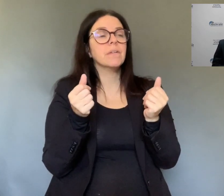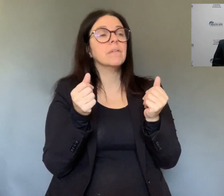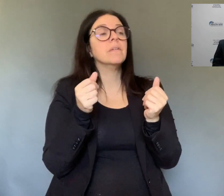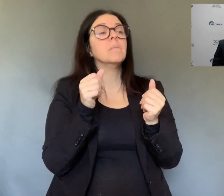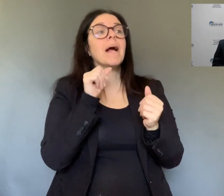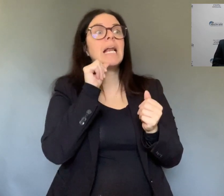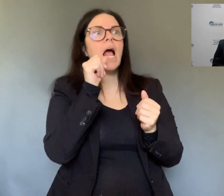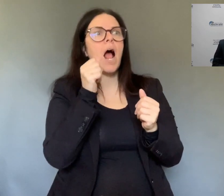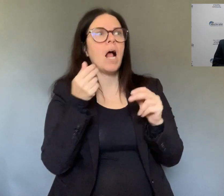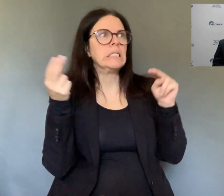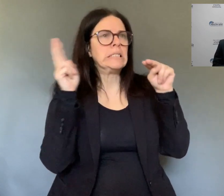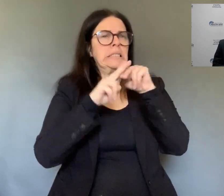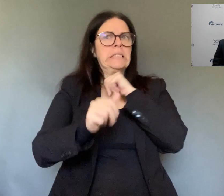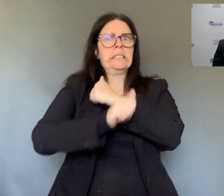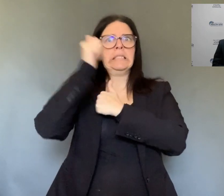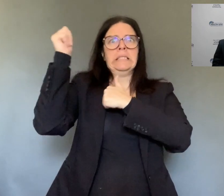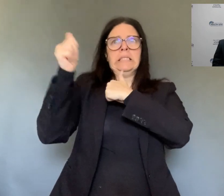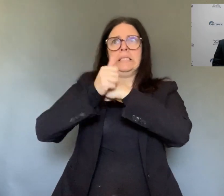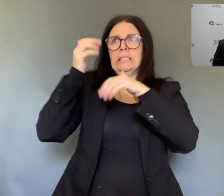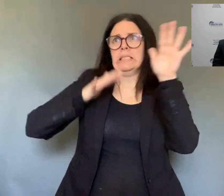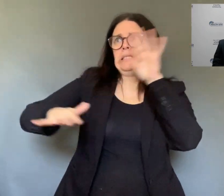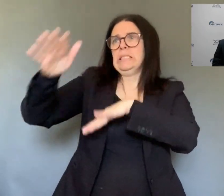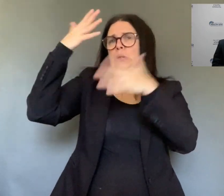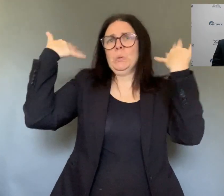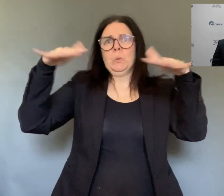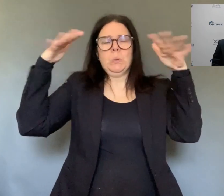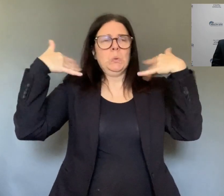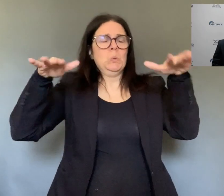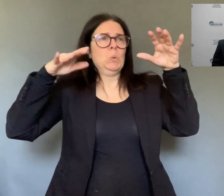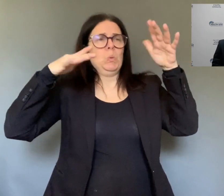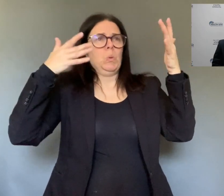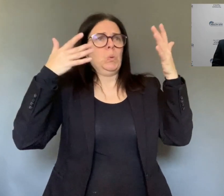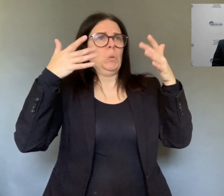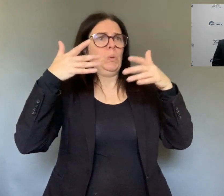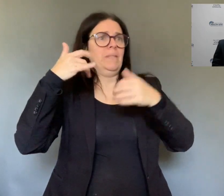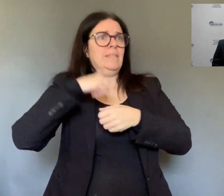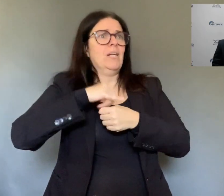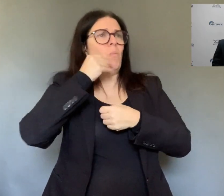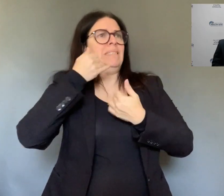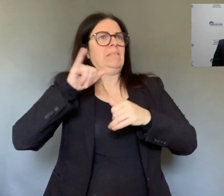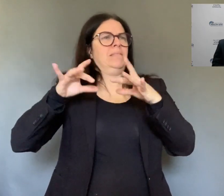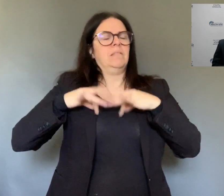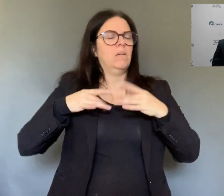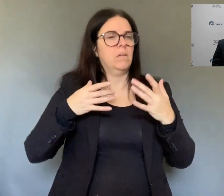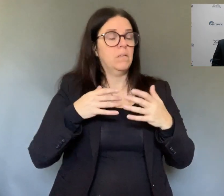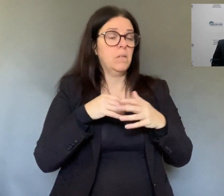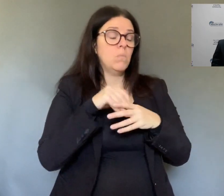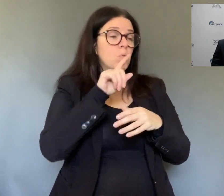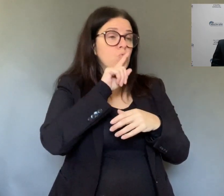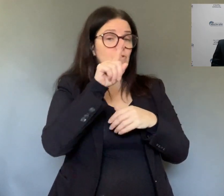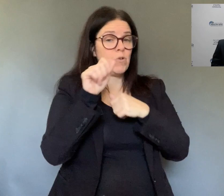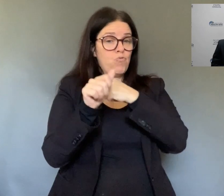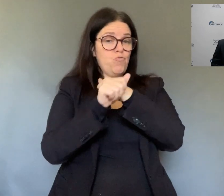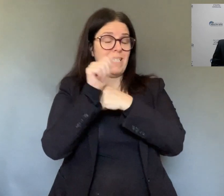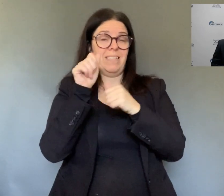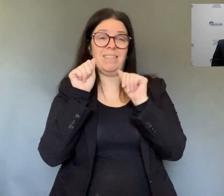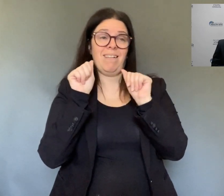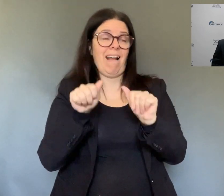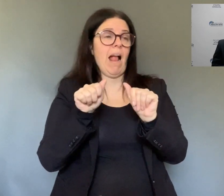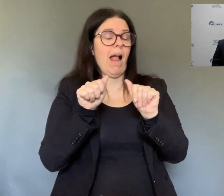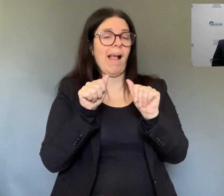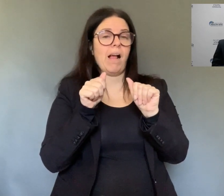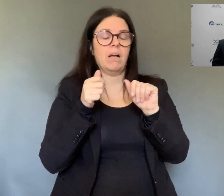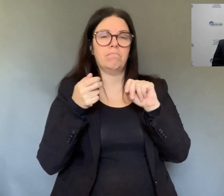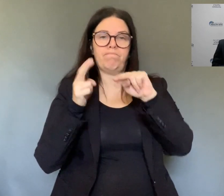difference. Reopening things doesn't mean that the risk has gone down. The risk is still there, and it can change very